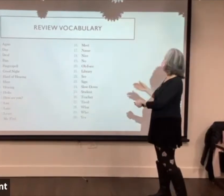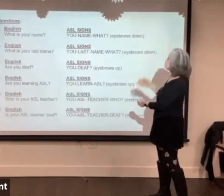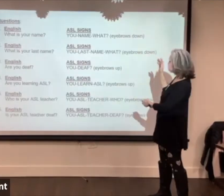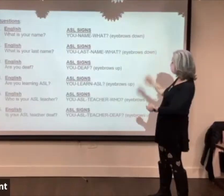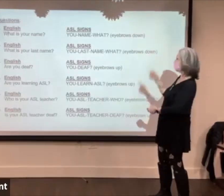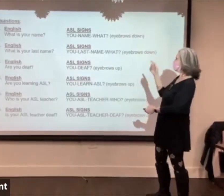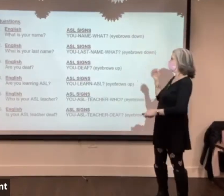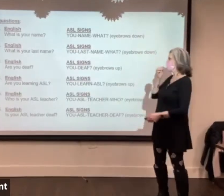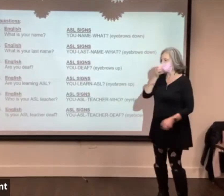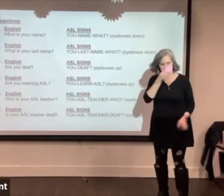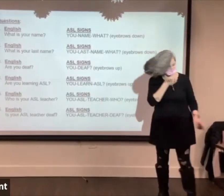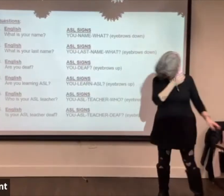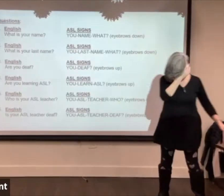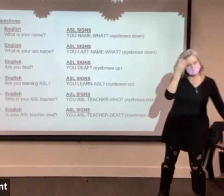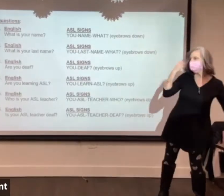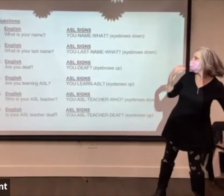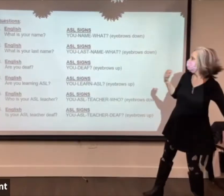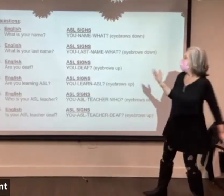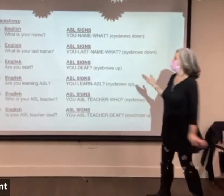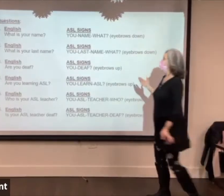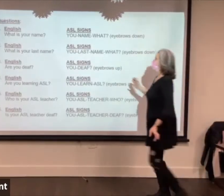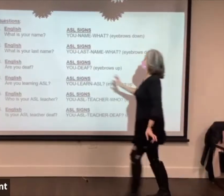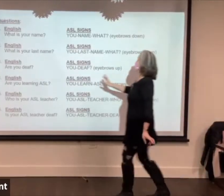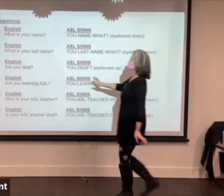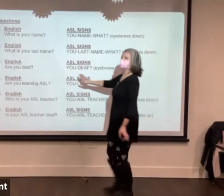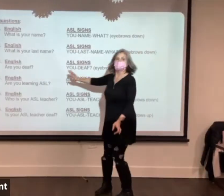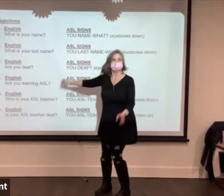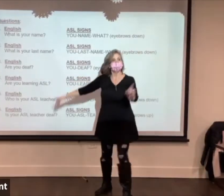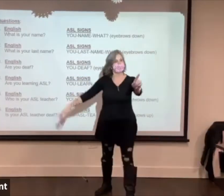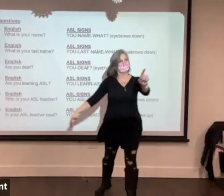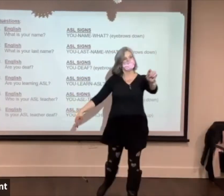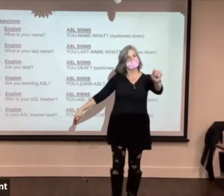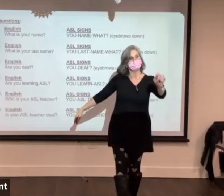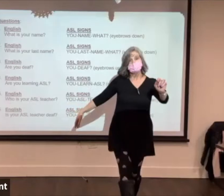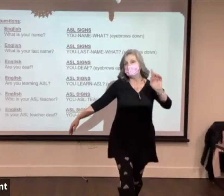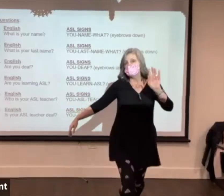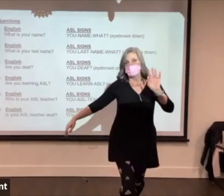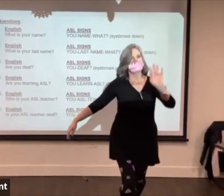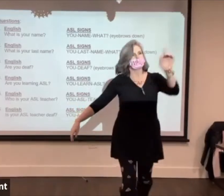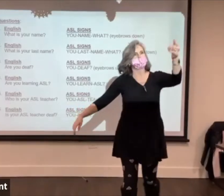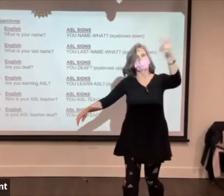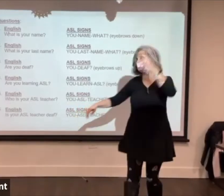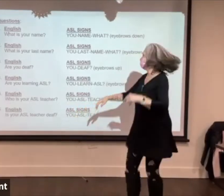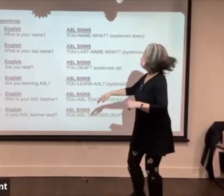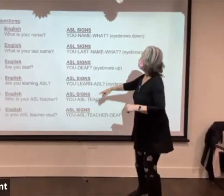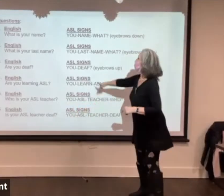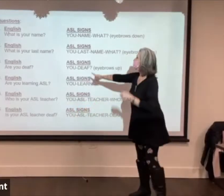it. So let's come back to this side. I don't know why I jumped from this question. Oh, it's from the other room.